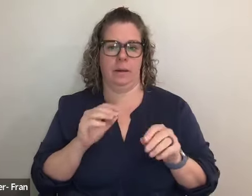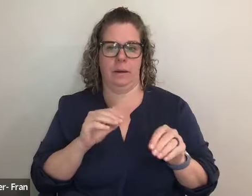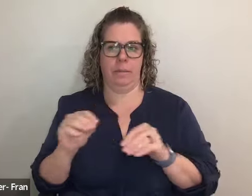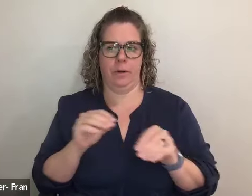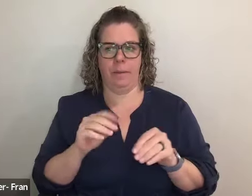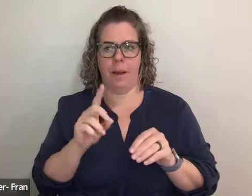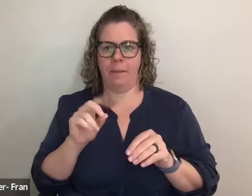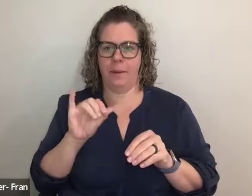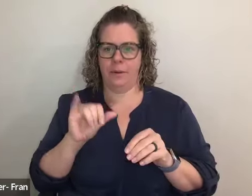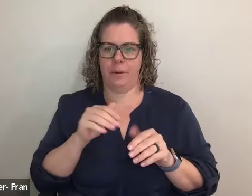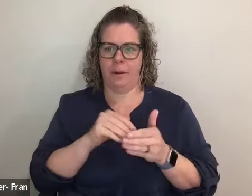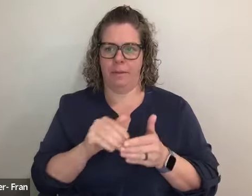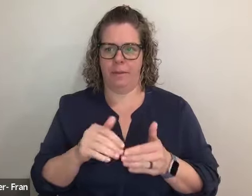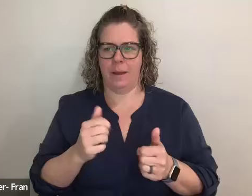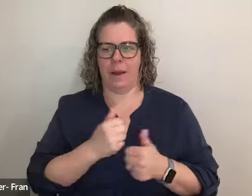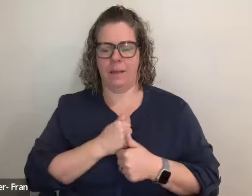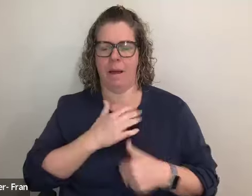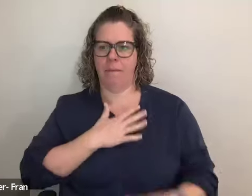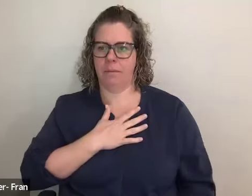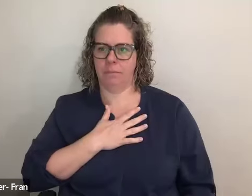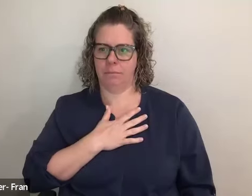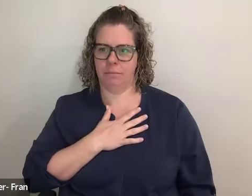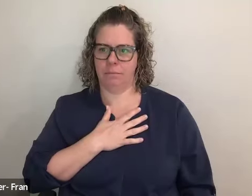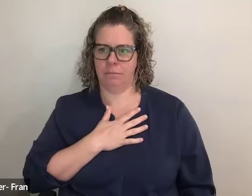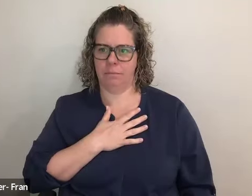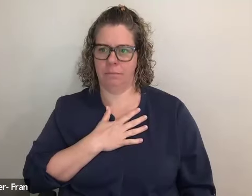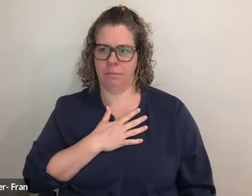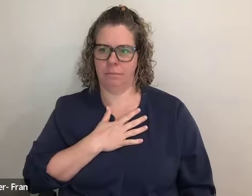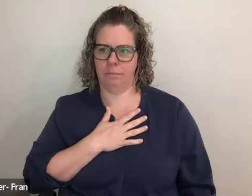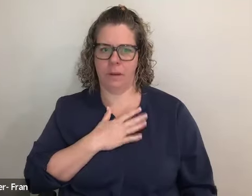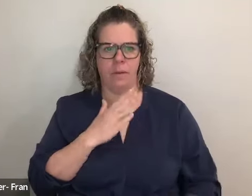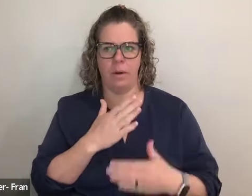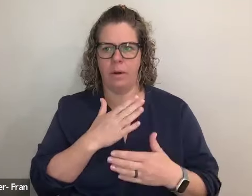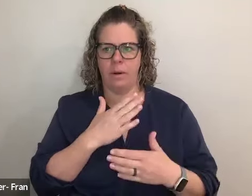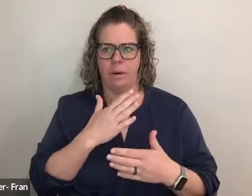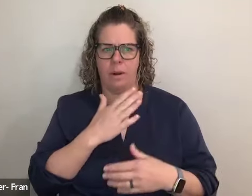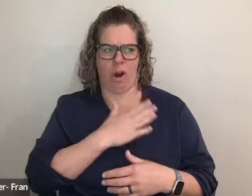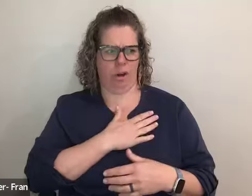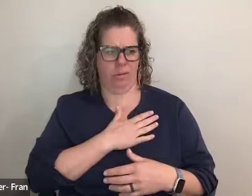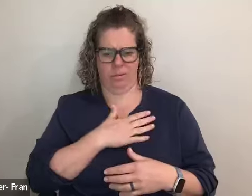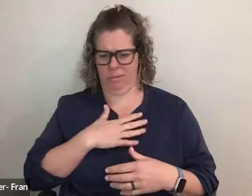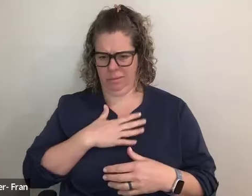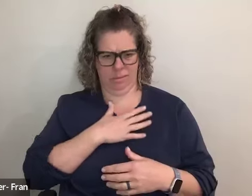throughout the whole thing. I love putting my hand on my heart, my chest. I guess, where's my heart? Left side.